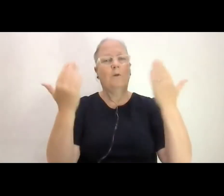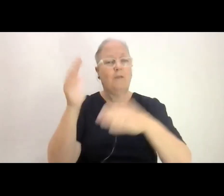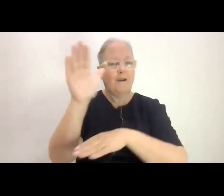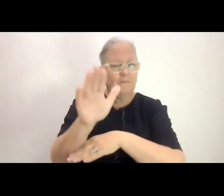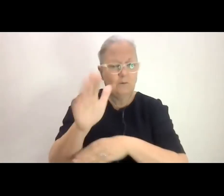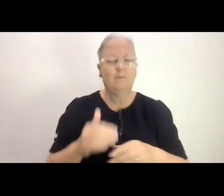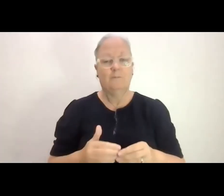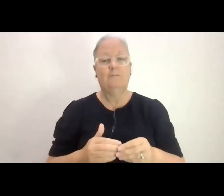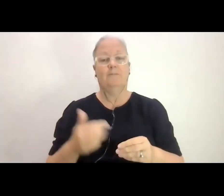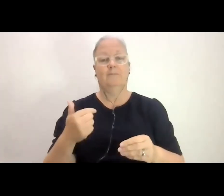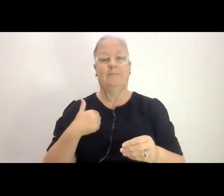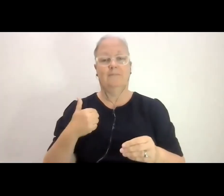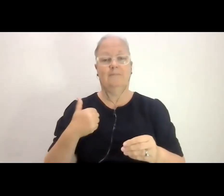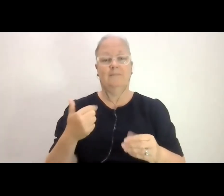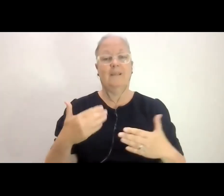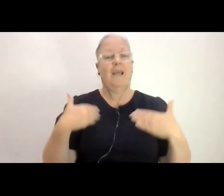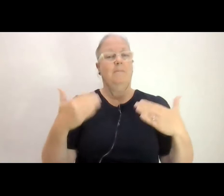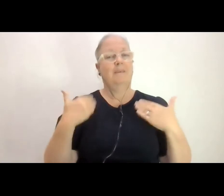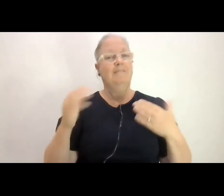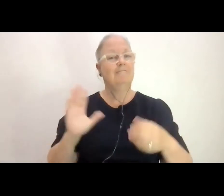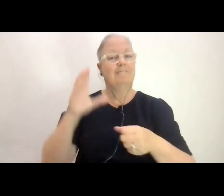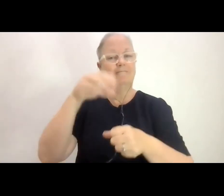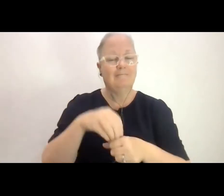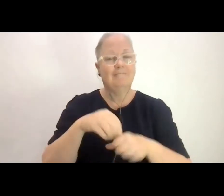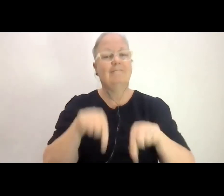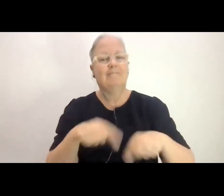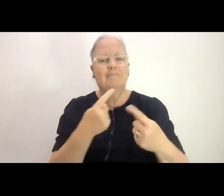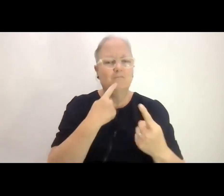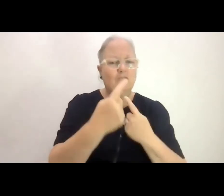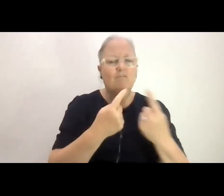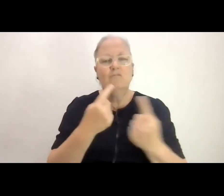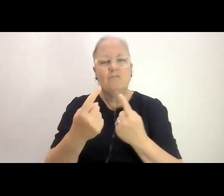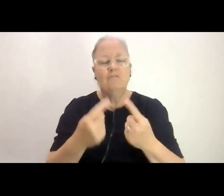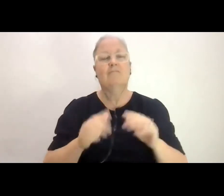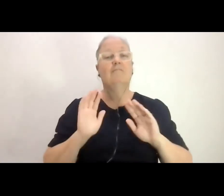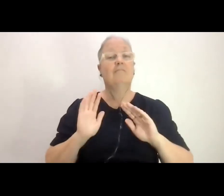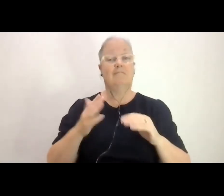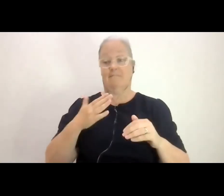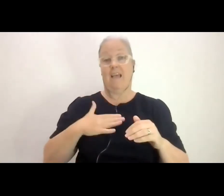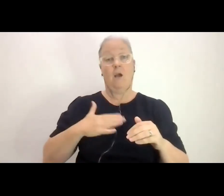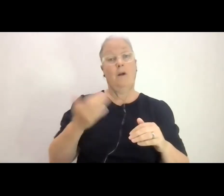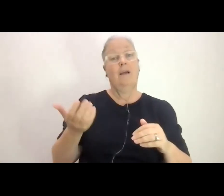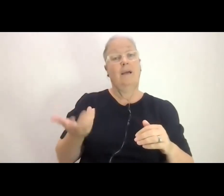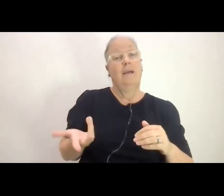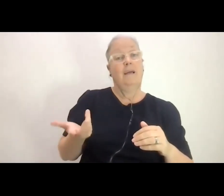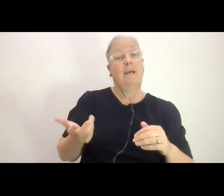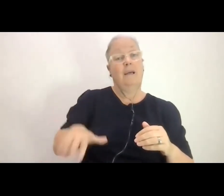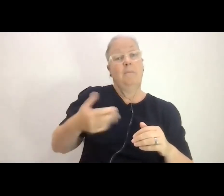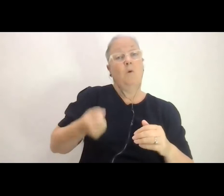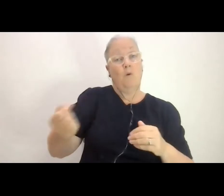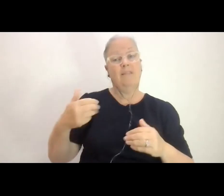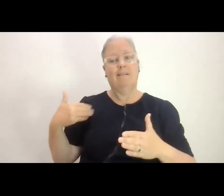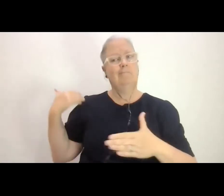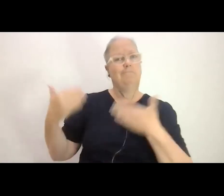very pleased to be part of the discussion to discuss about the progress that the country has made, and in particular to